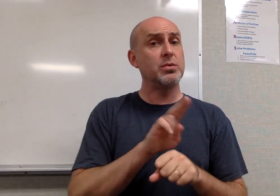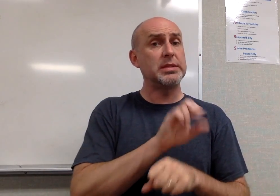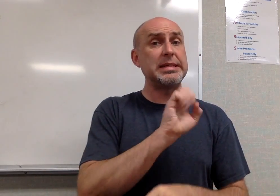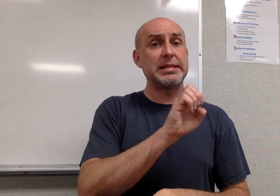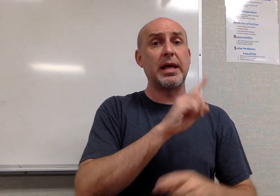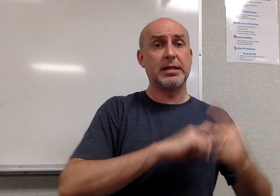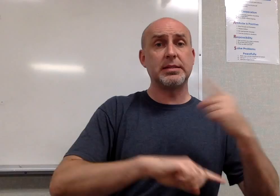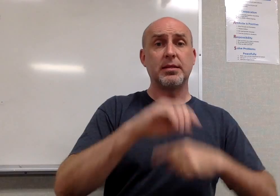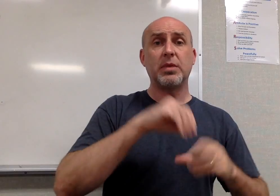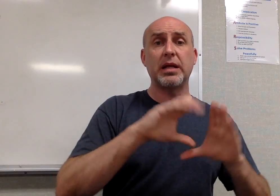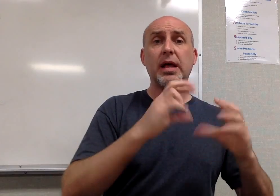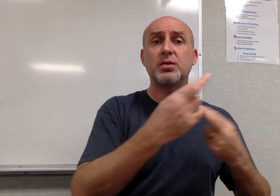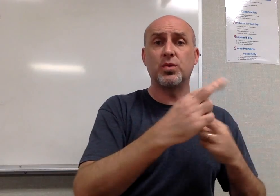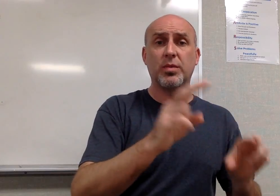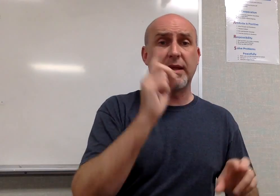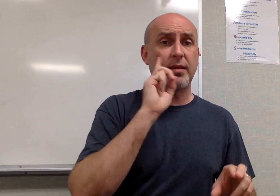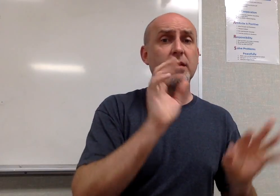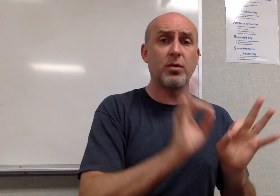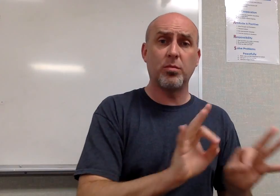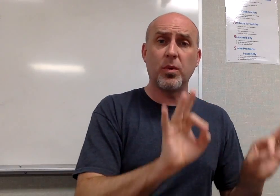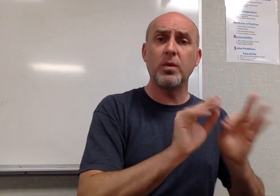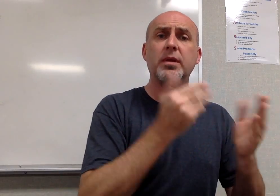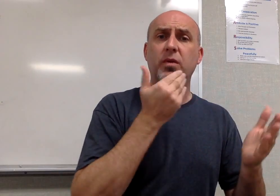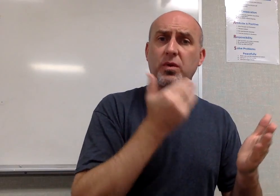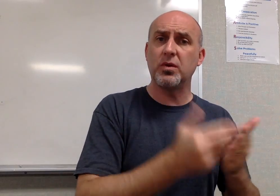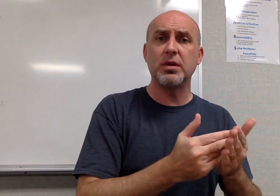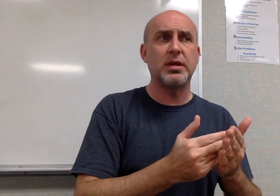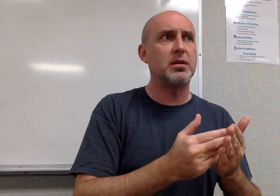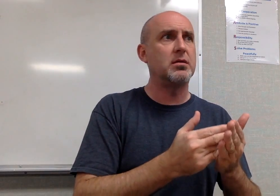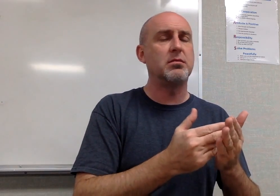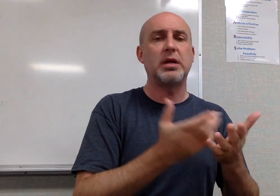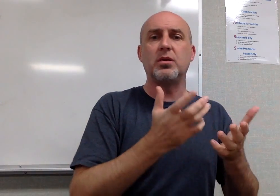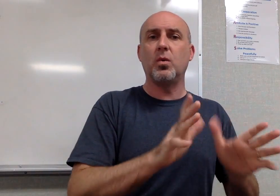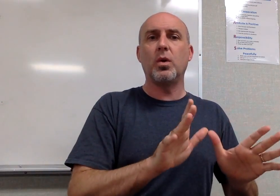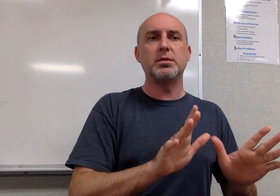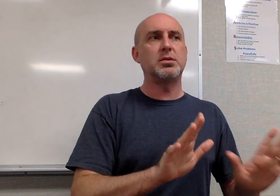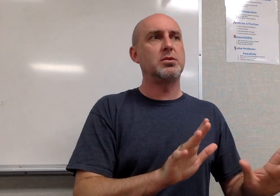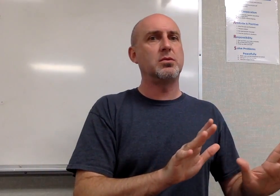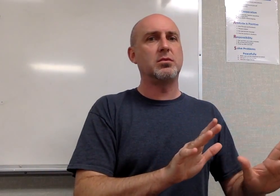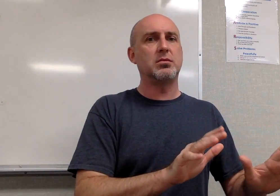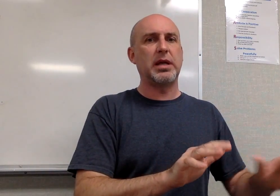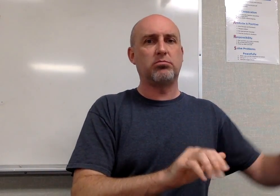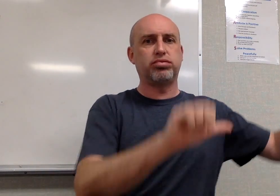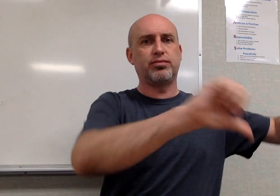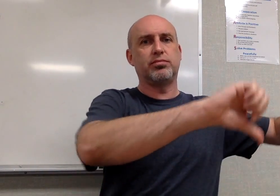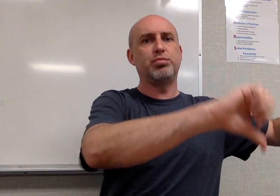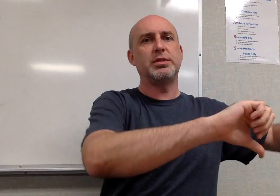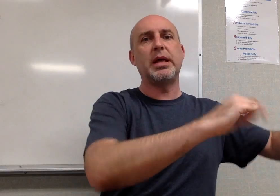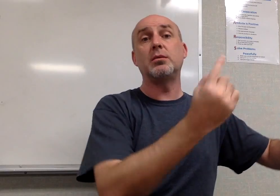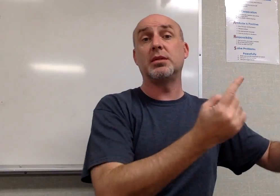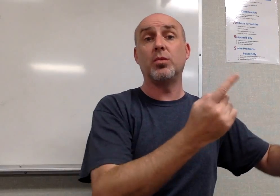C signs in my classroom, and I think they're important and they're good, and I don't want to put down someone